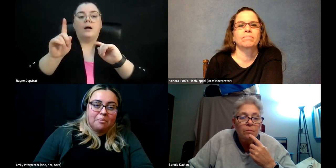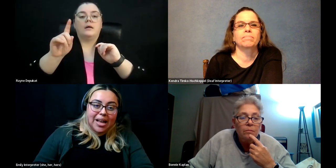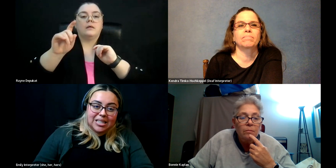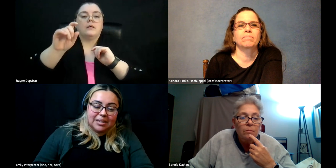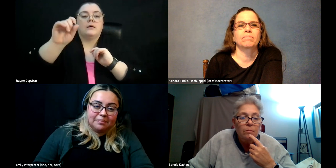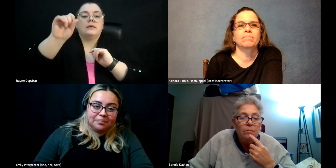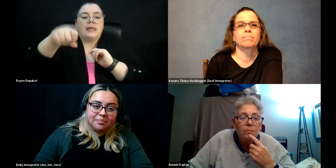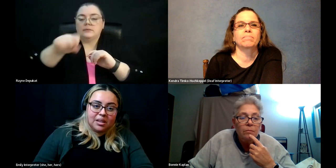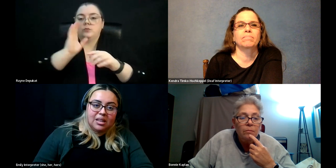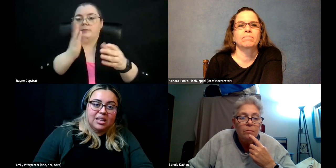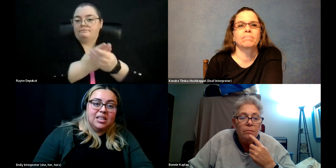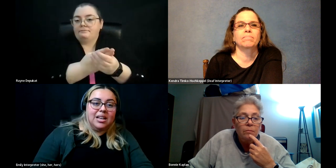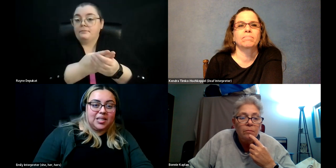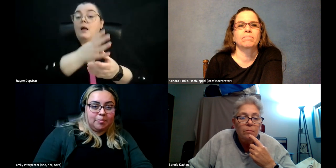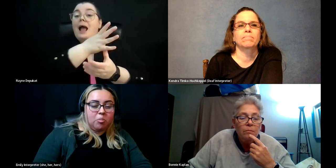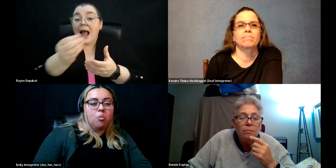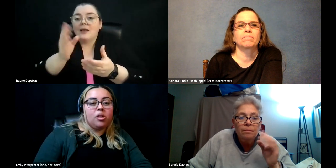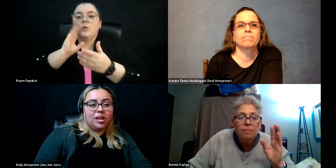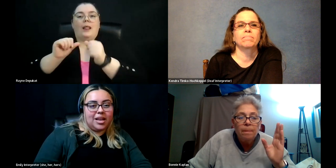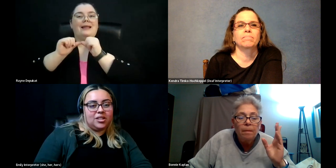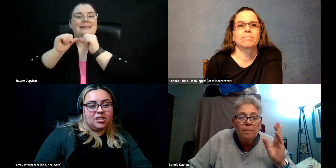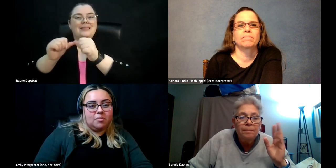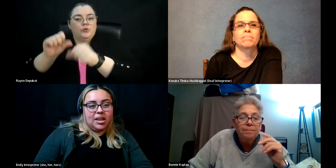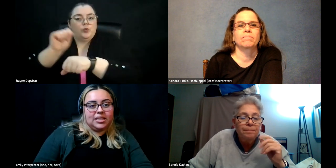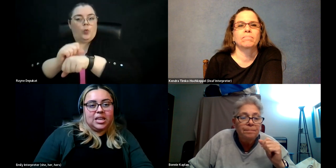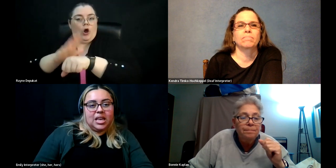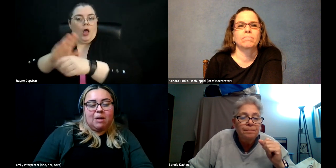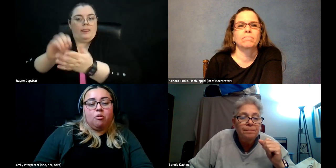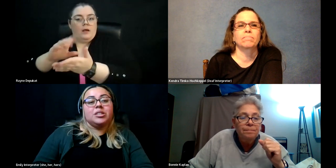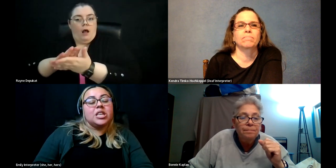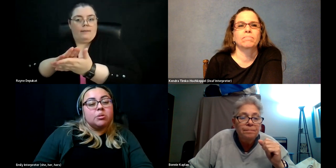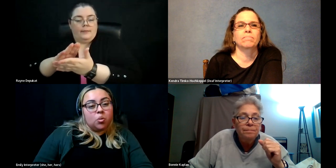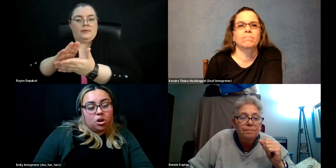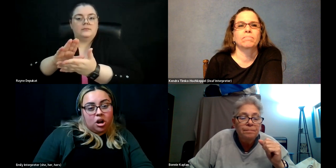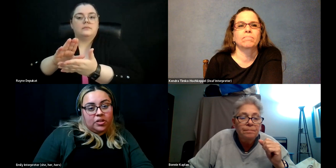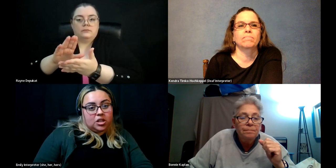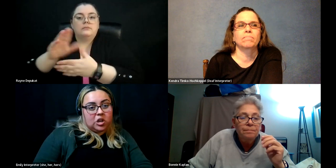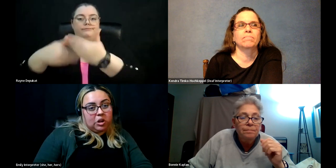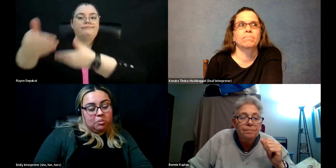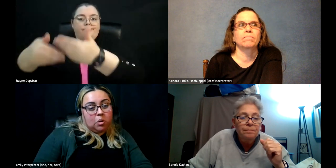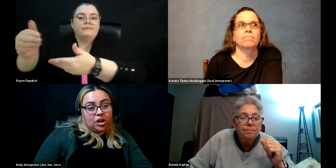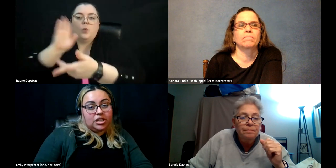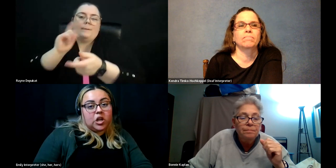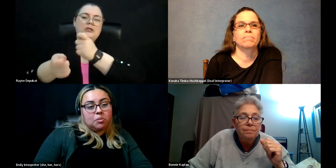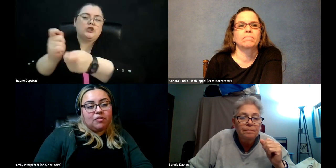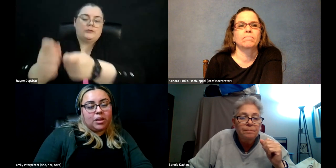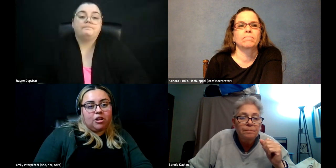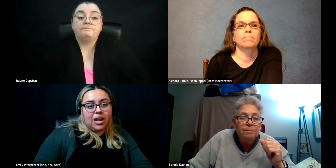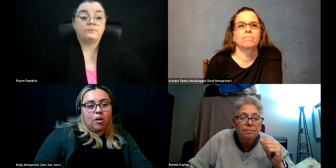but yes, we will attach that to the minutes and we'll continue to work on this document. It'll be a working document from here on out and